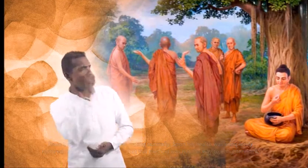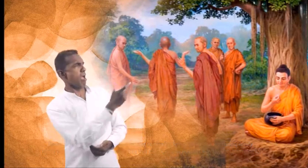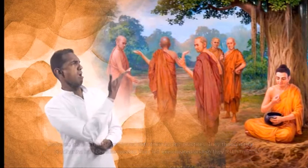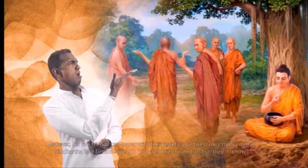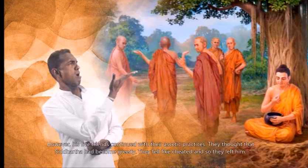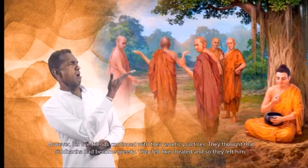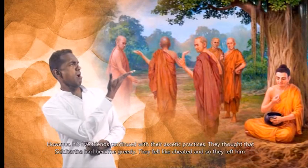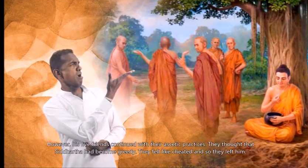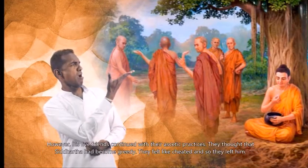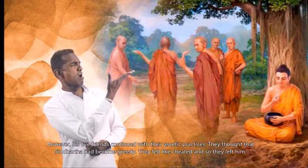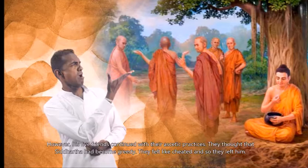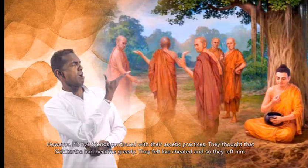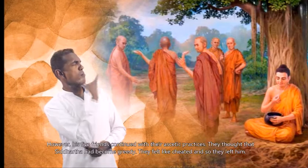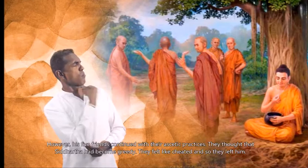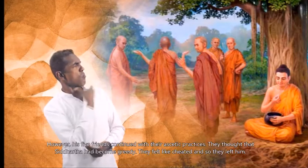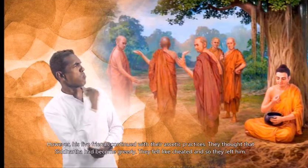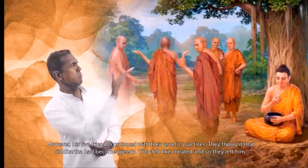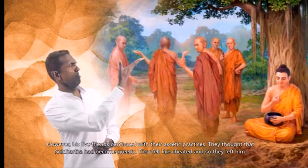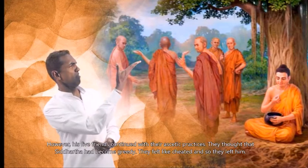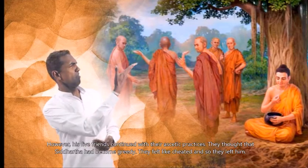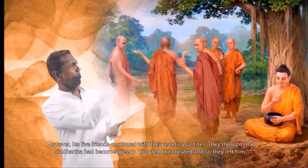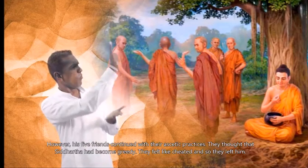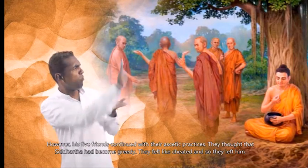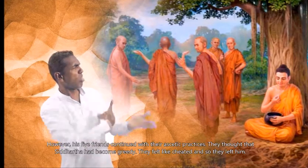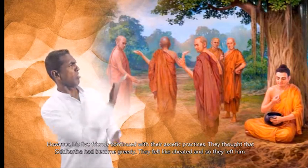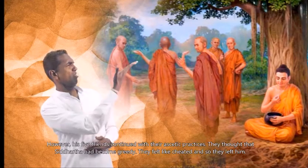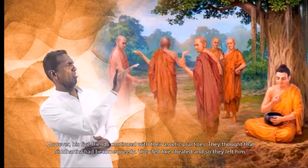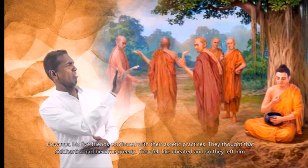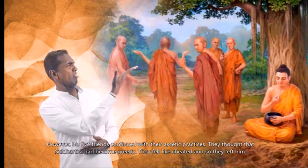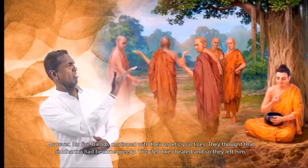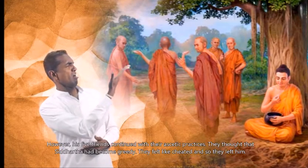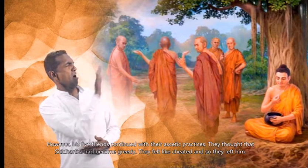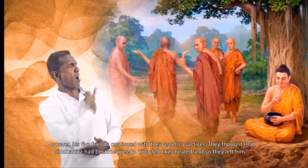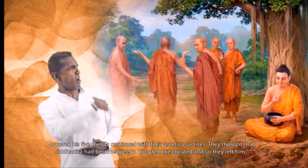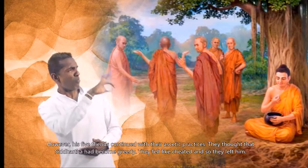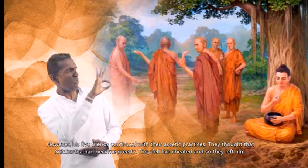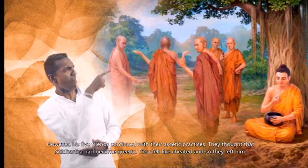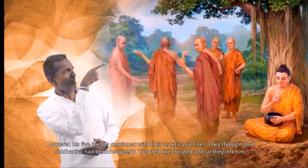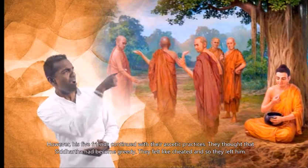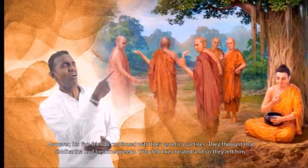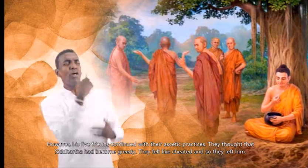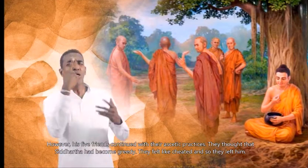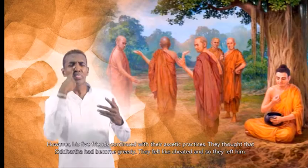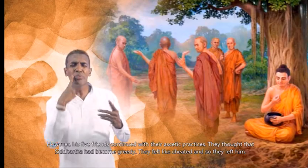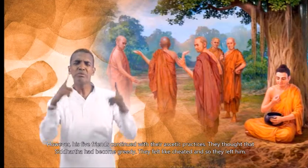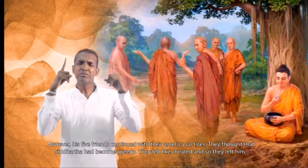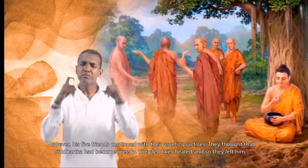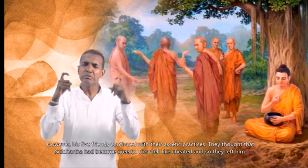However, his 5 friends continued with their ascetic practices. They thought that Siddhartha had become